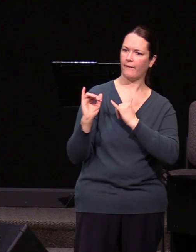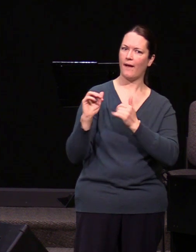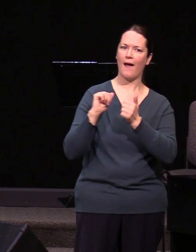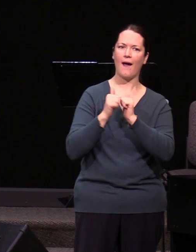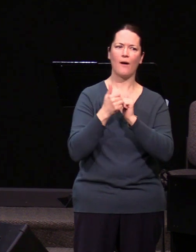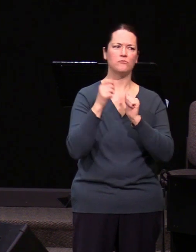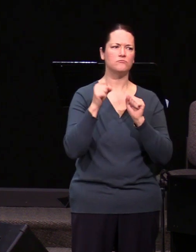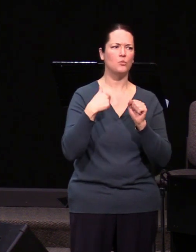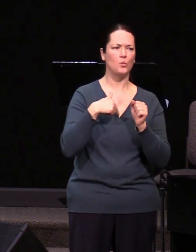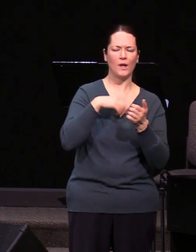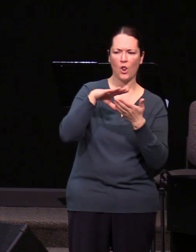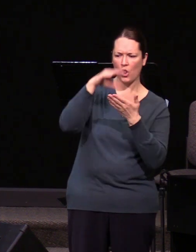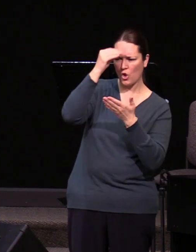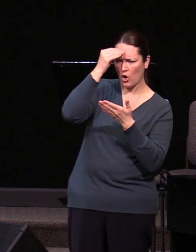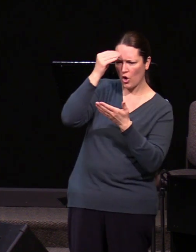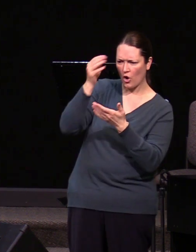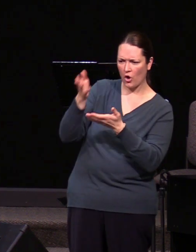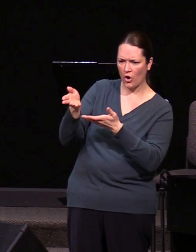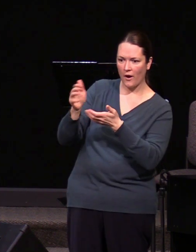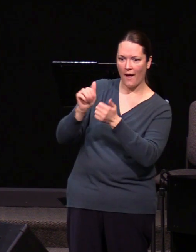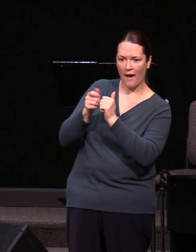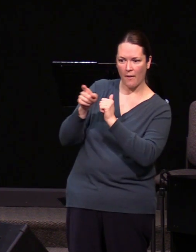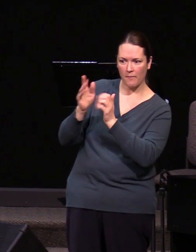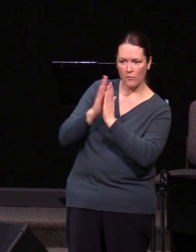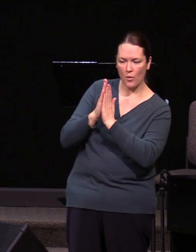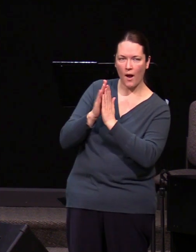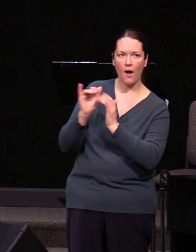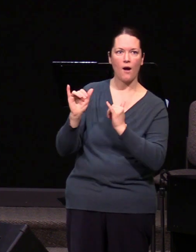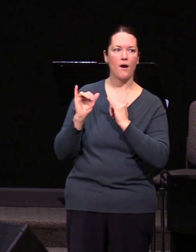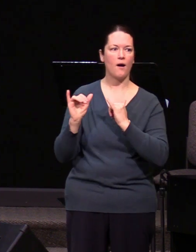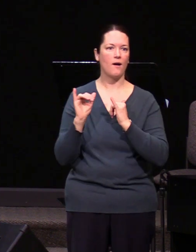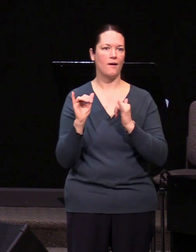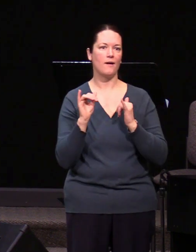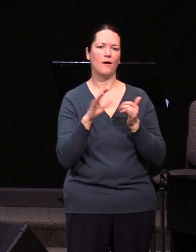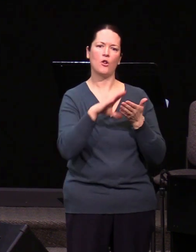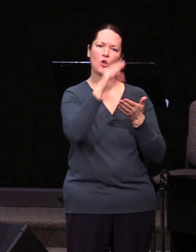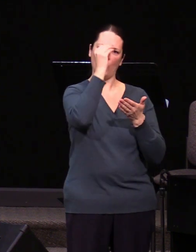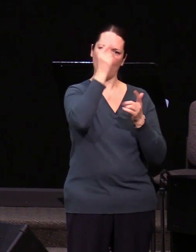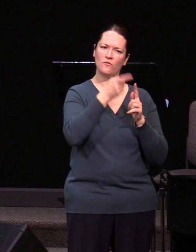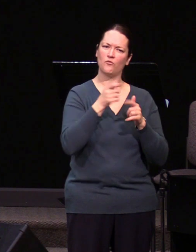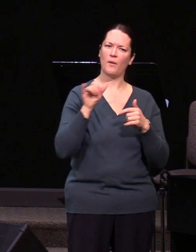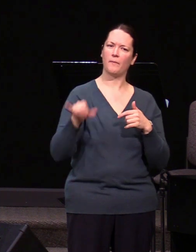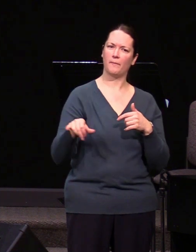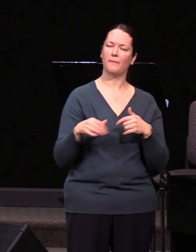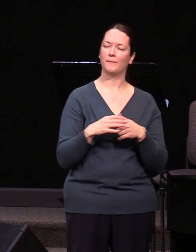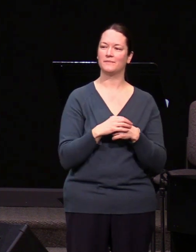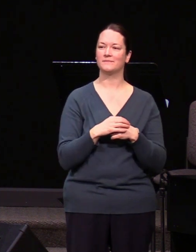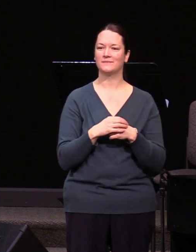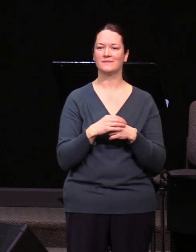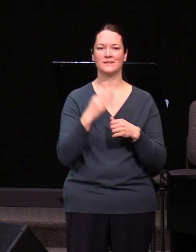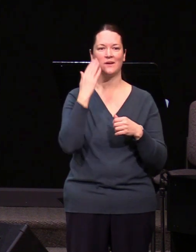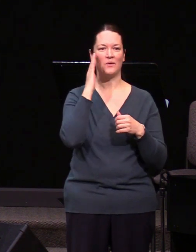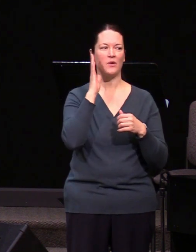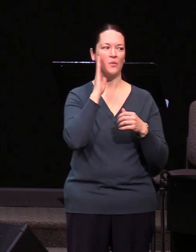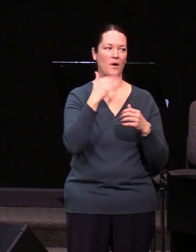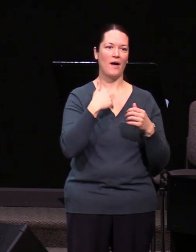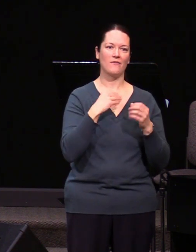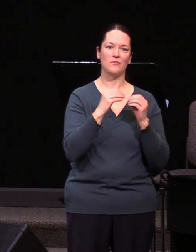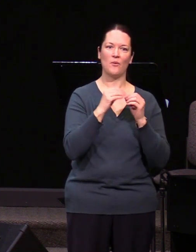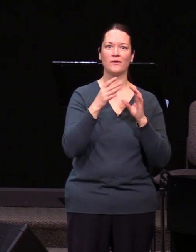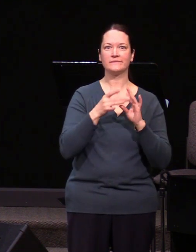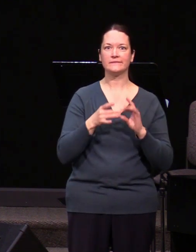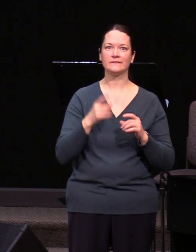learn from the way that Jesus prayed? So I'm going to get a little nerdy on you. I know, surprise, surprise.